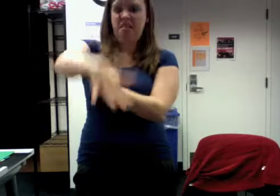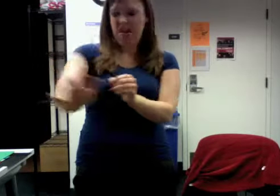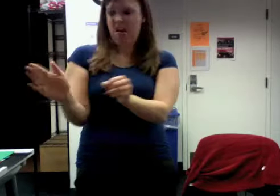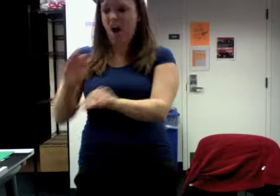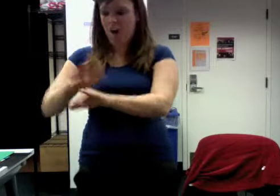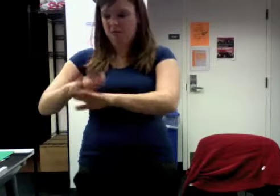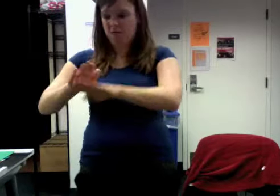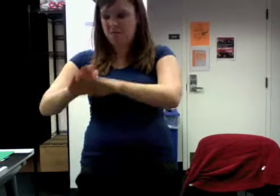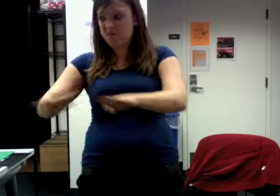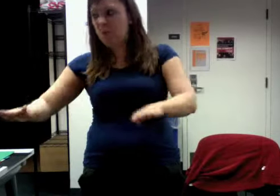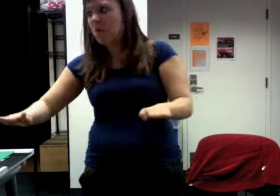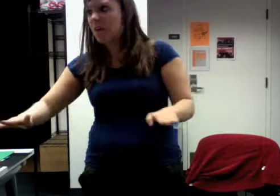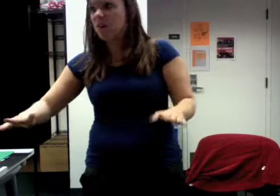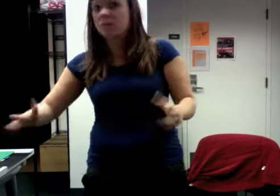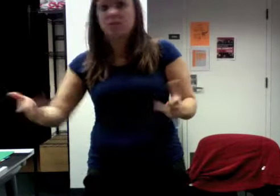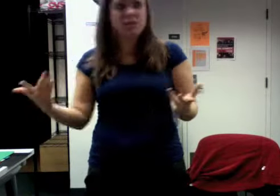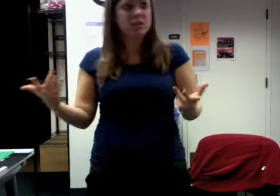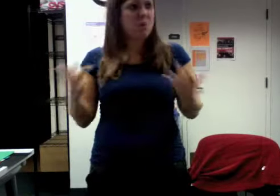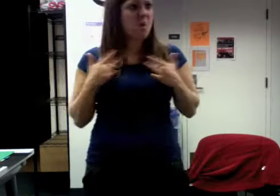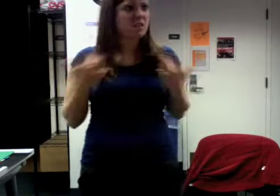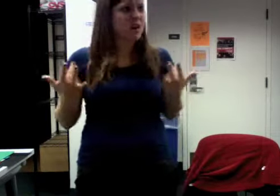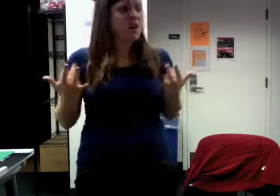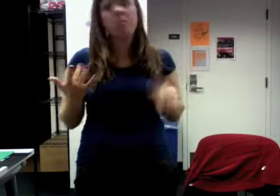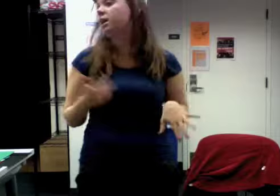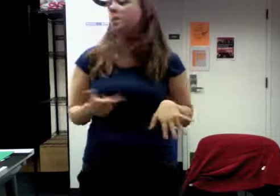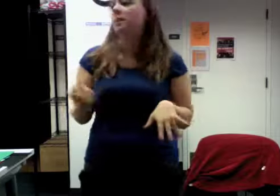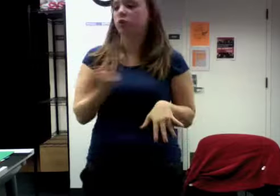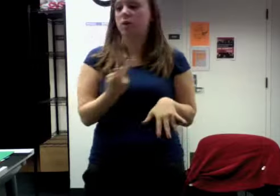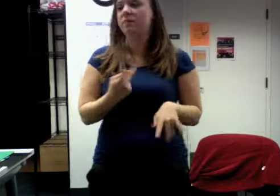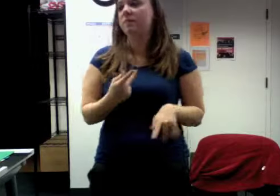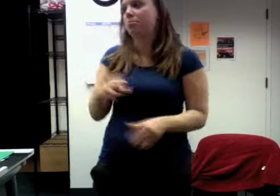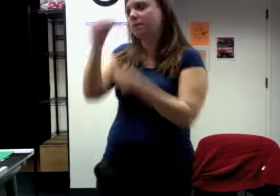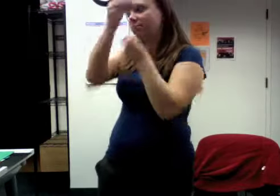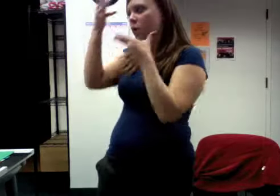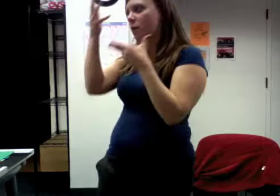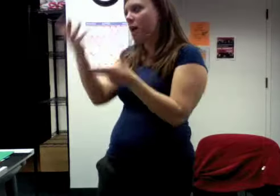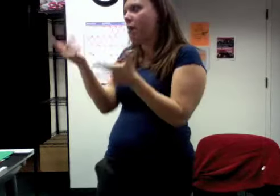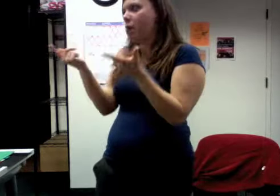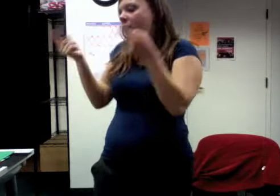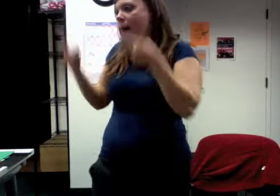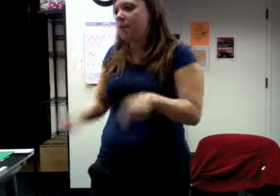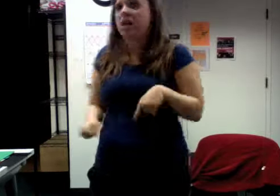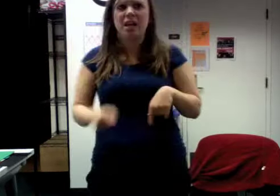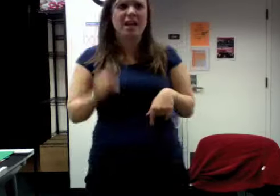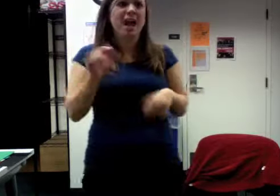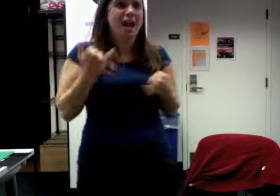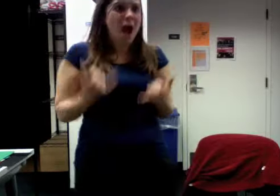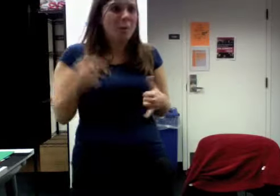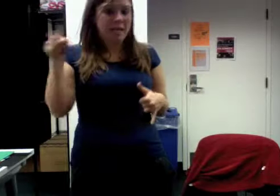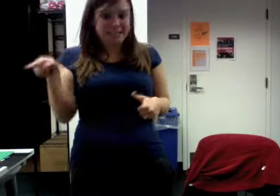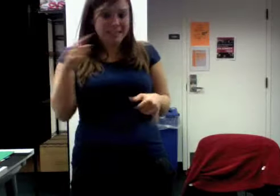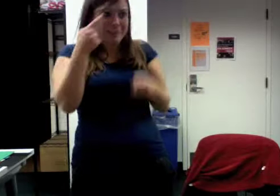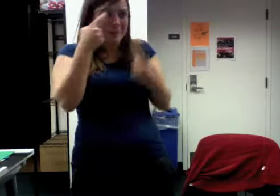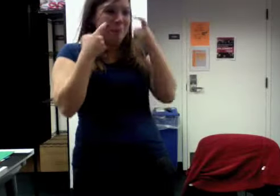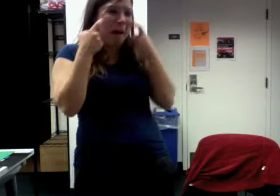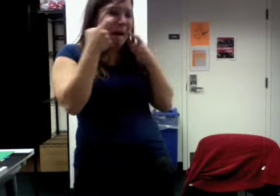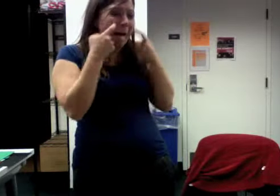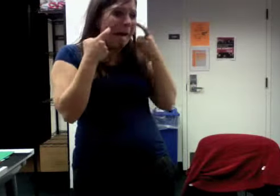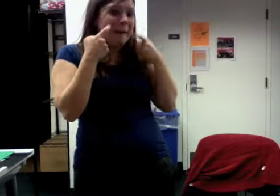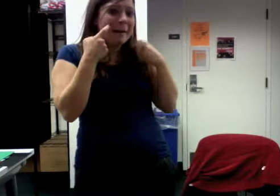and he starts crying. So now the sweetheart's sitting all alone upstairs. She knows where I am. He goes downstairs to see what happened. And so they tell him this